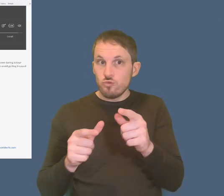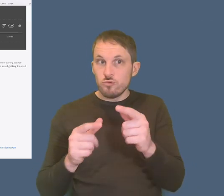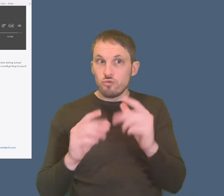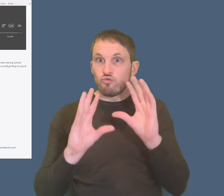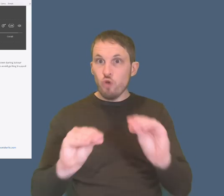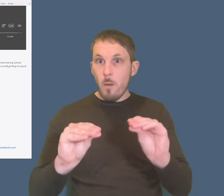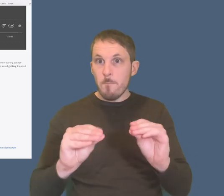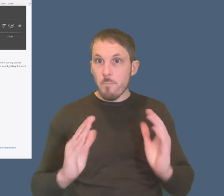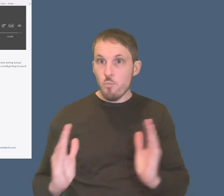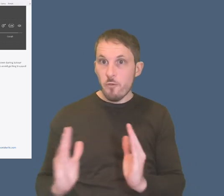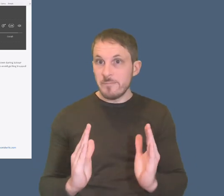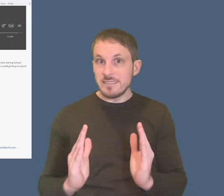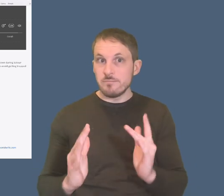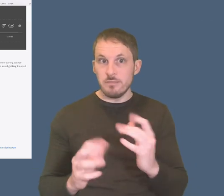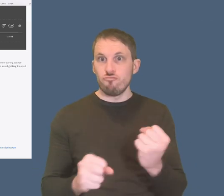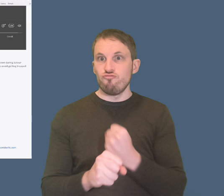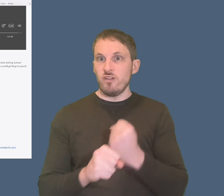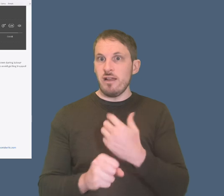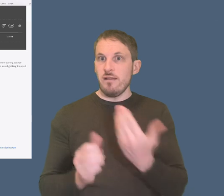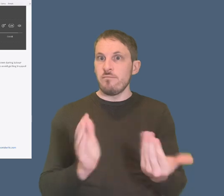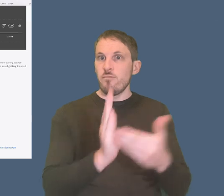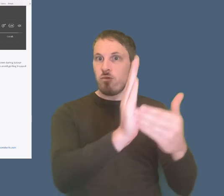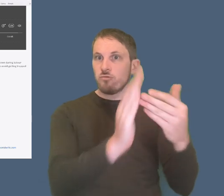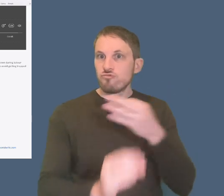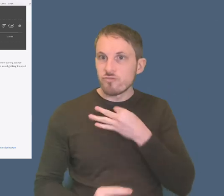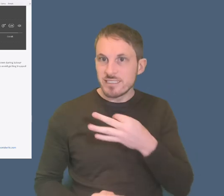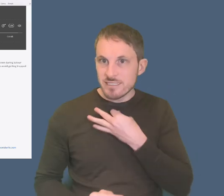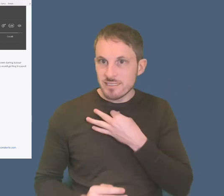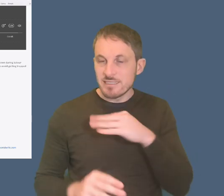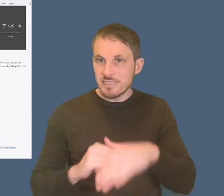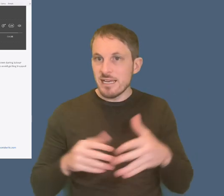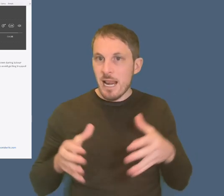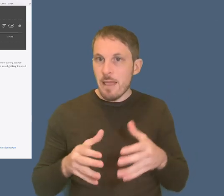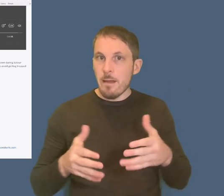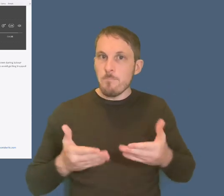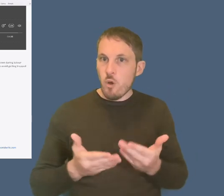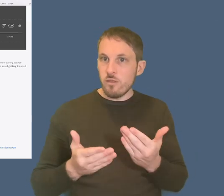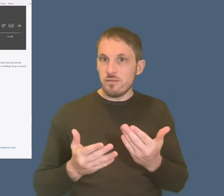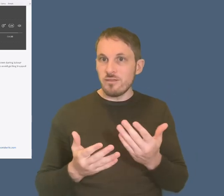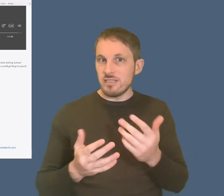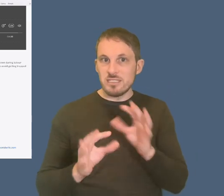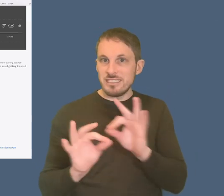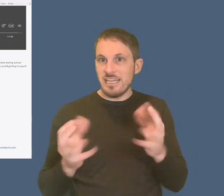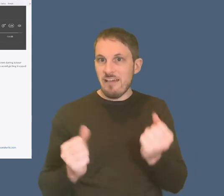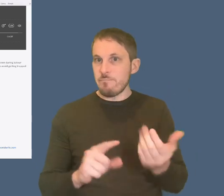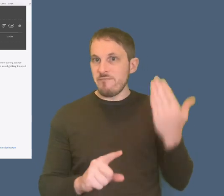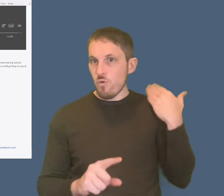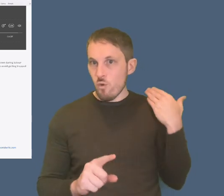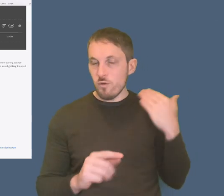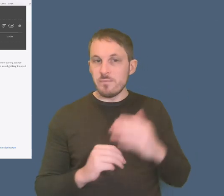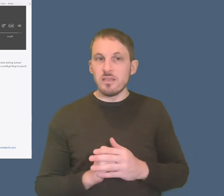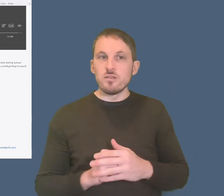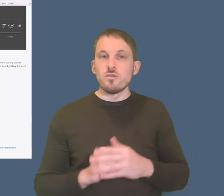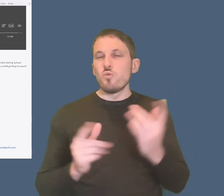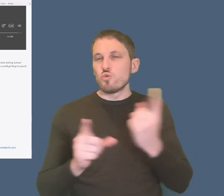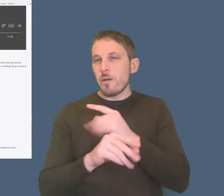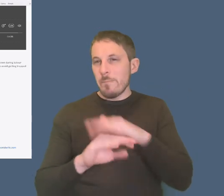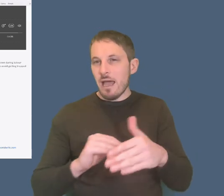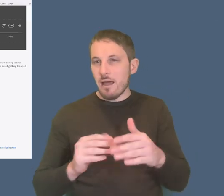you create other risks in labor and birth that might not otherwise have been there. So let's talk about the impact of birth positioning real